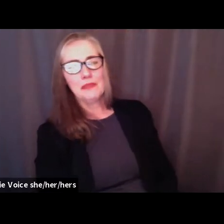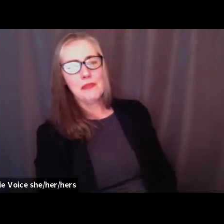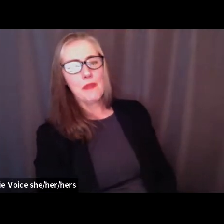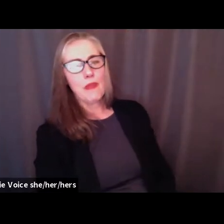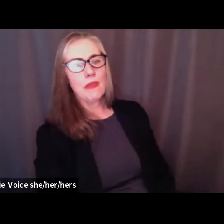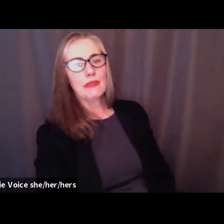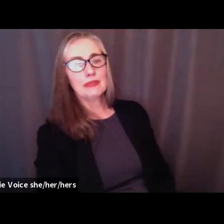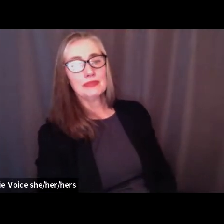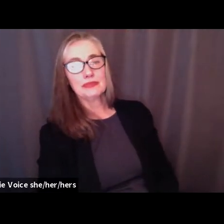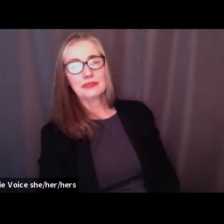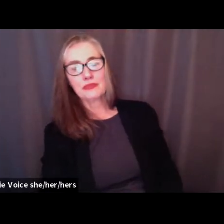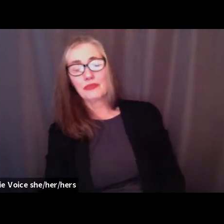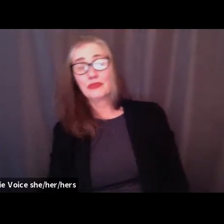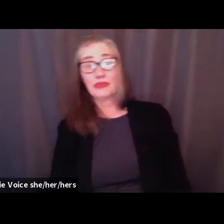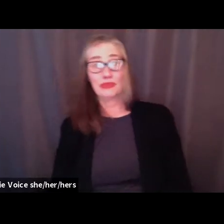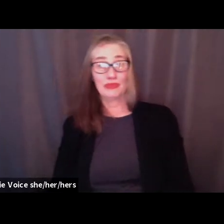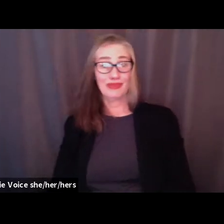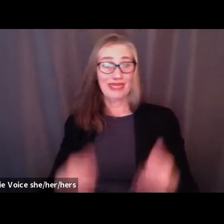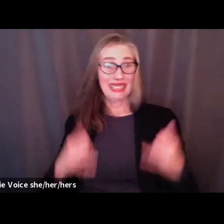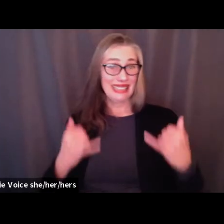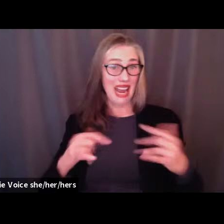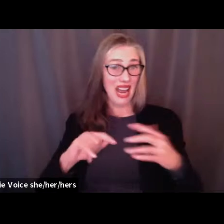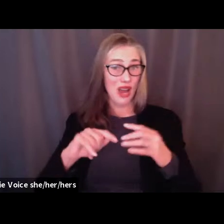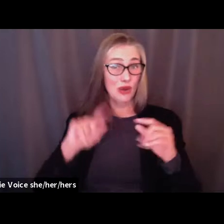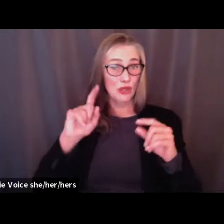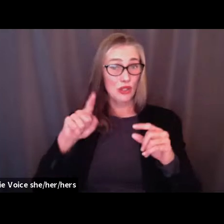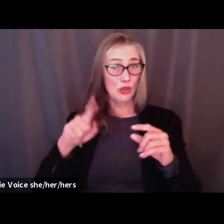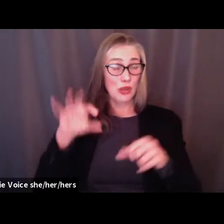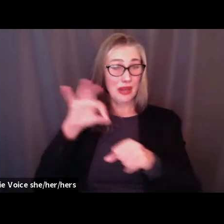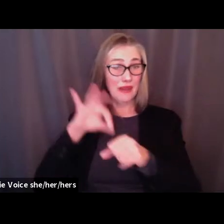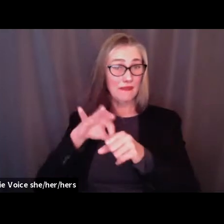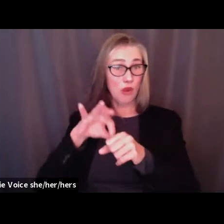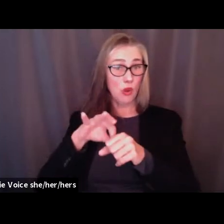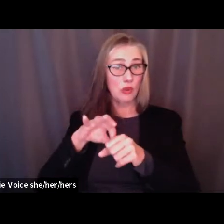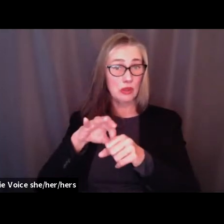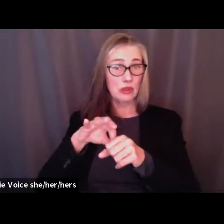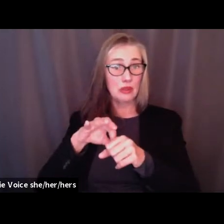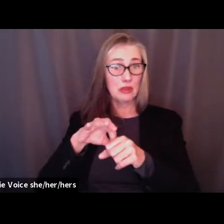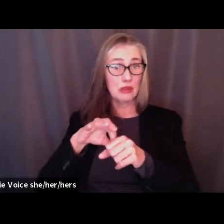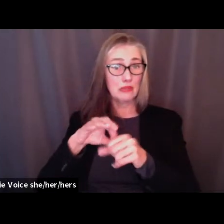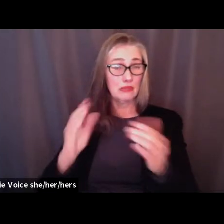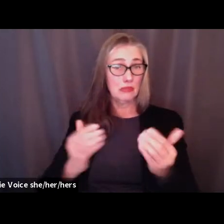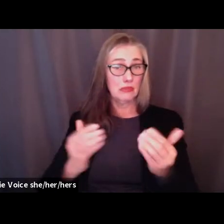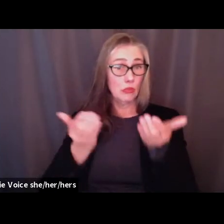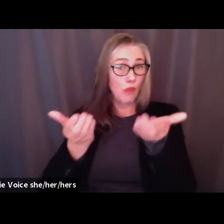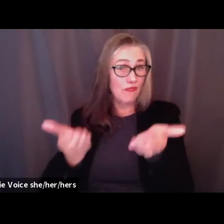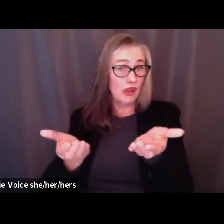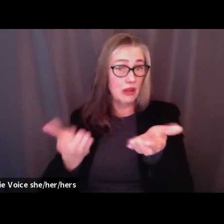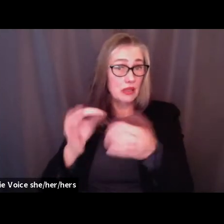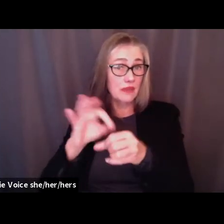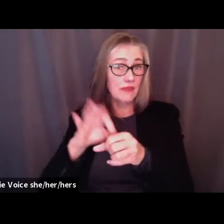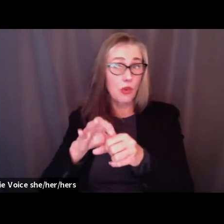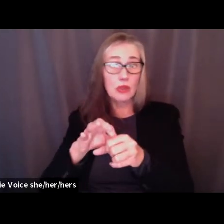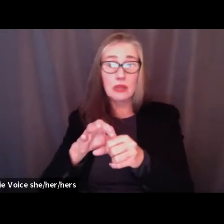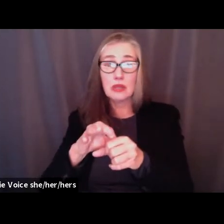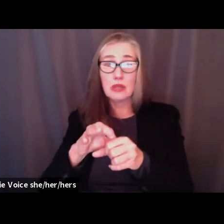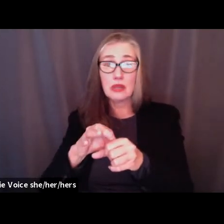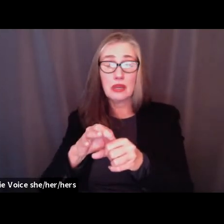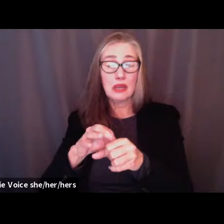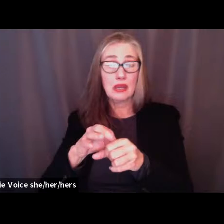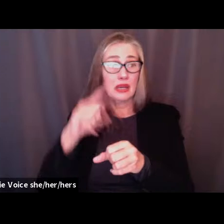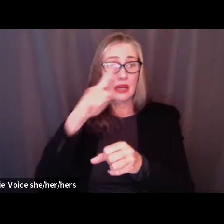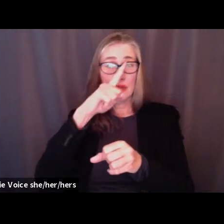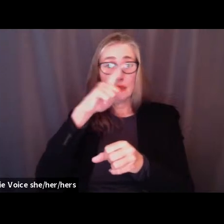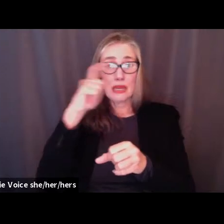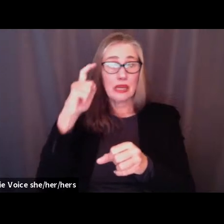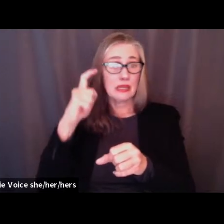should we move to a vote then, since we do have I guess we didn't really have any disapproving of the